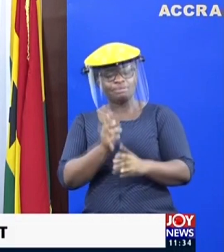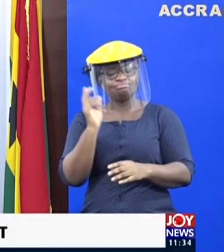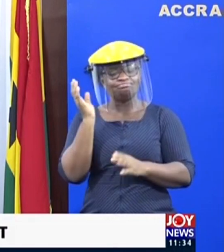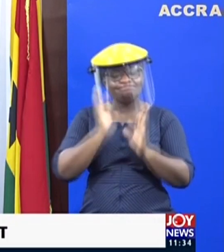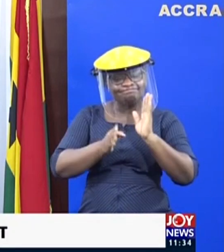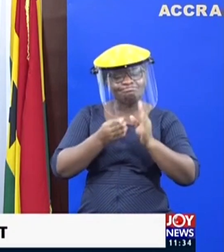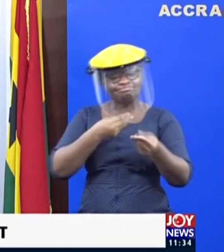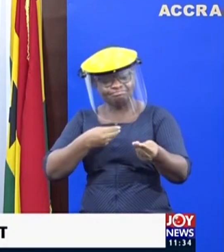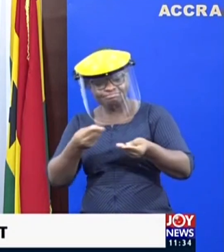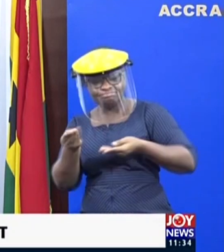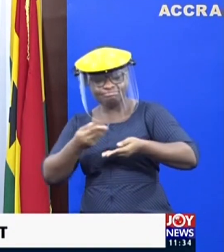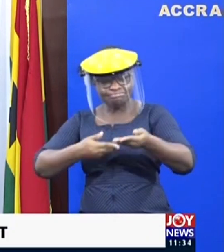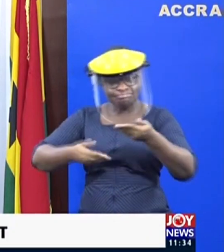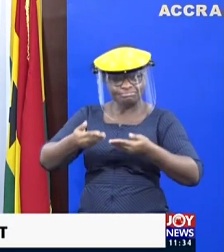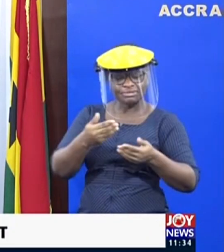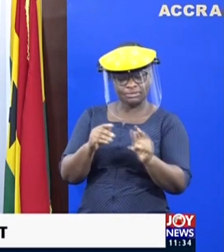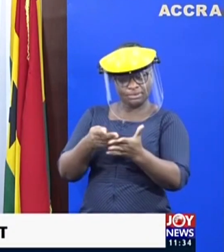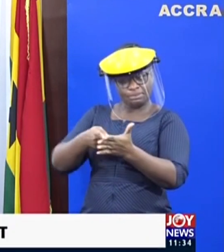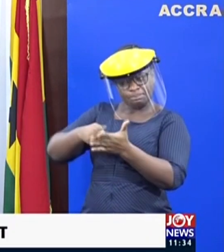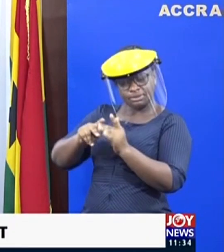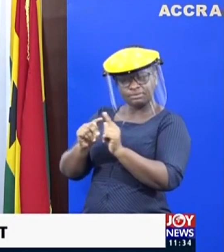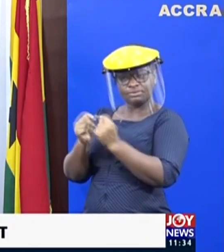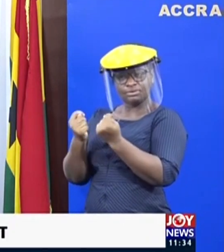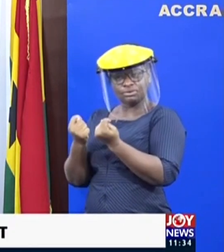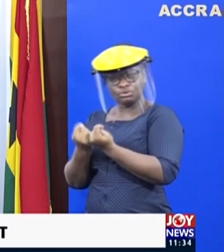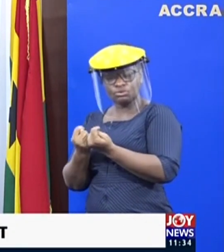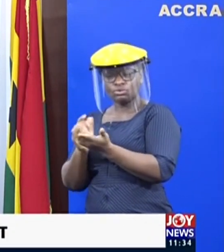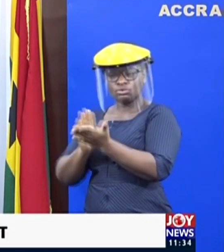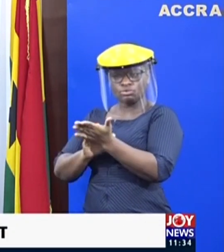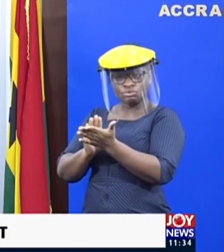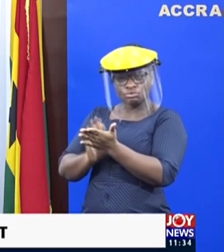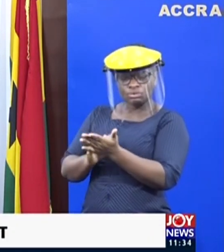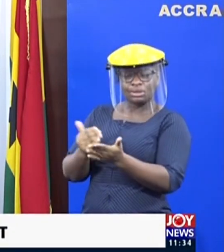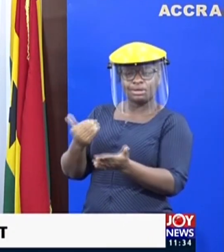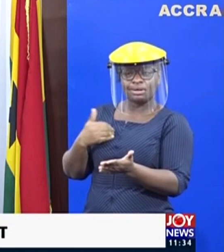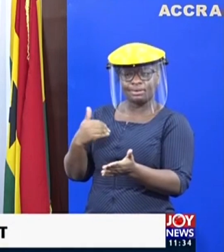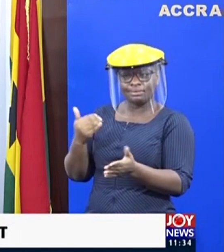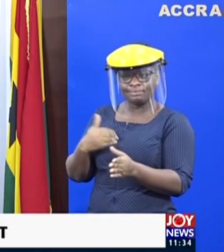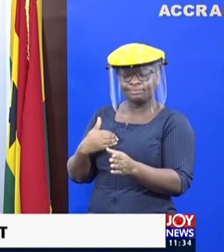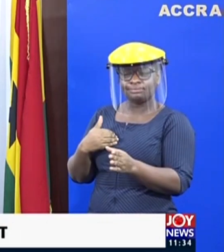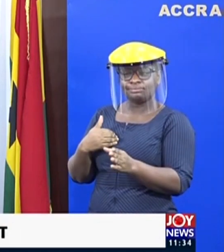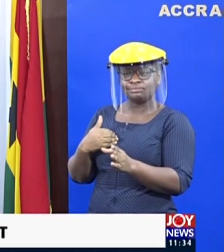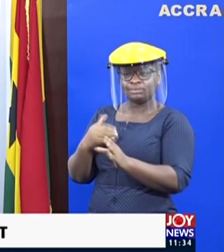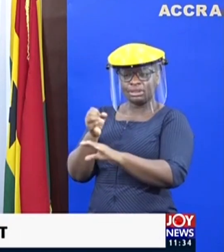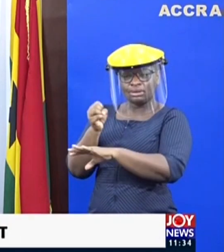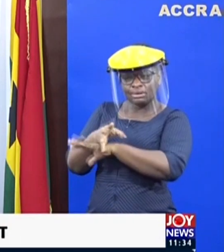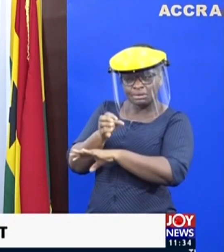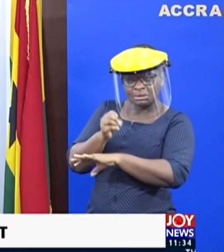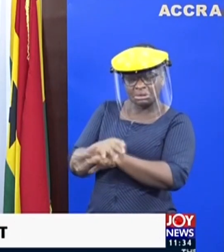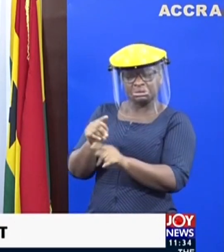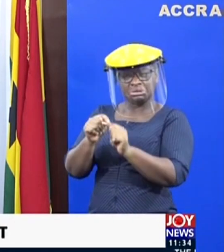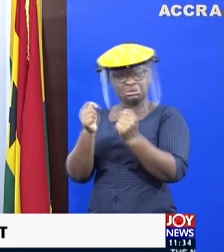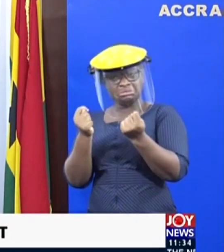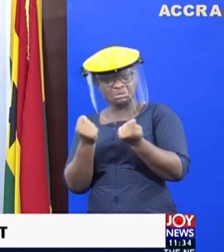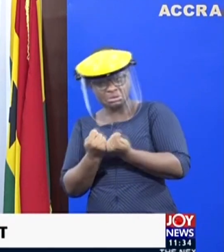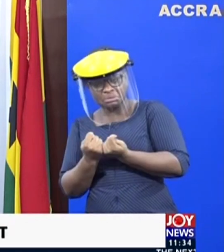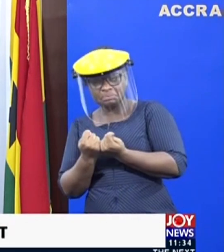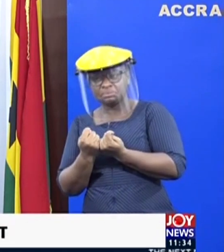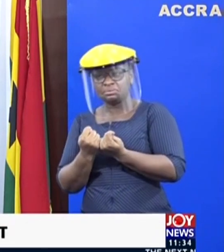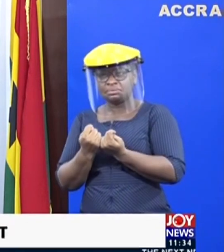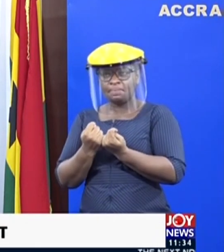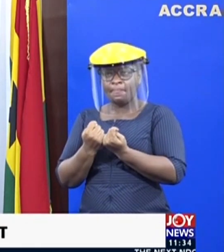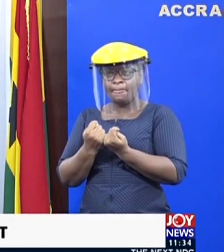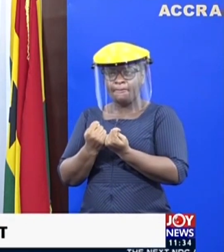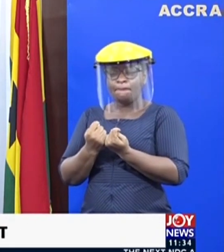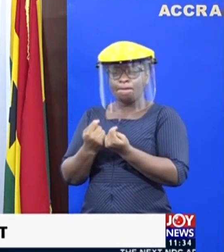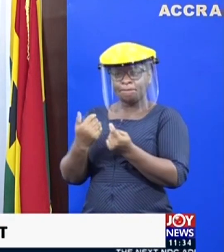all of them. They are part of our team. The schools have their counseling, and